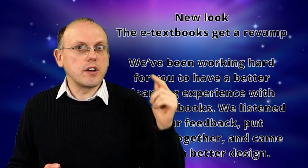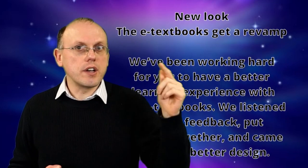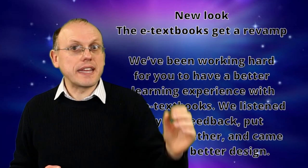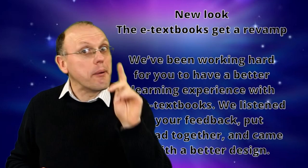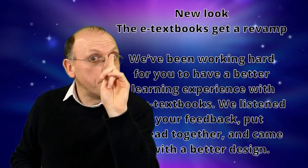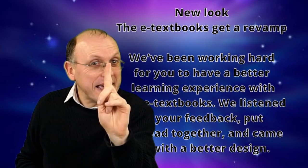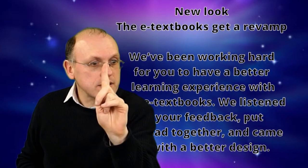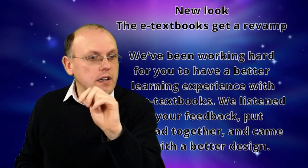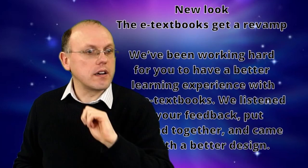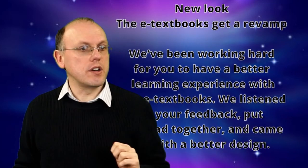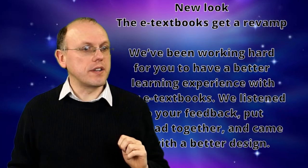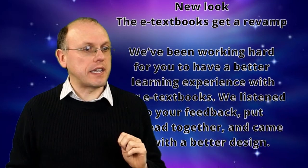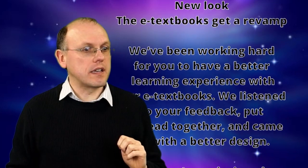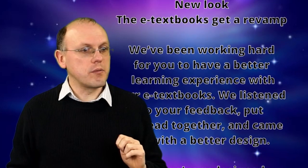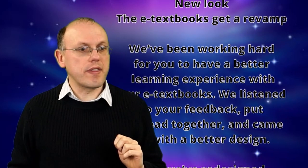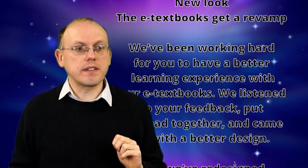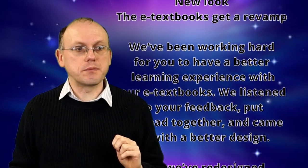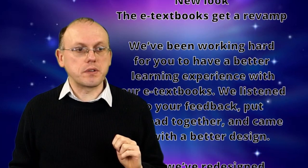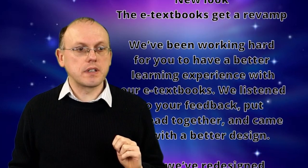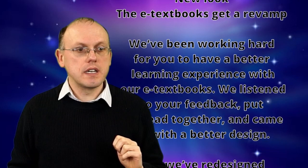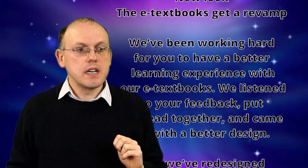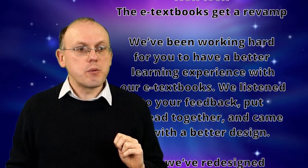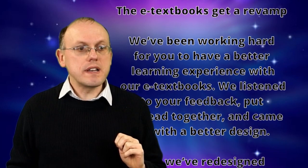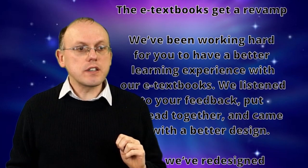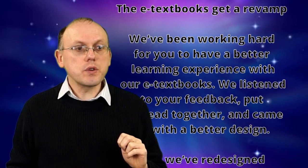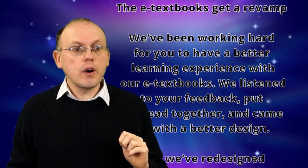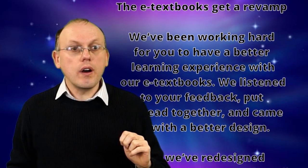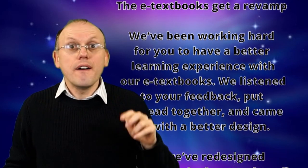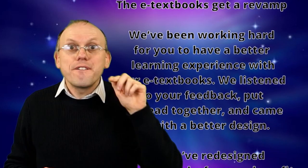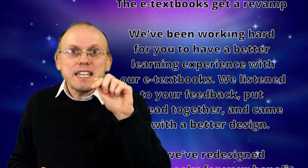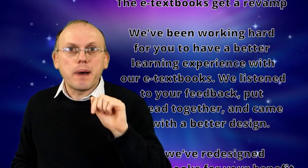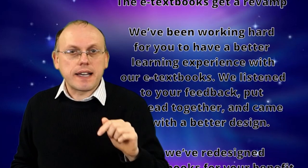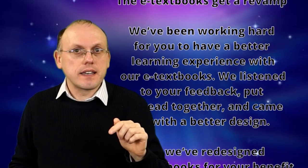learning with our textbook. We listen to your feedback.